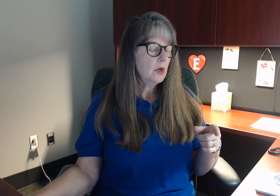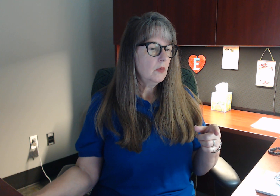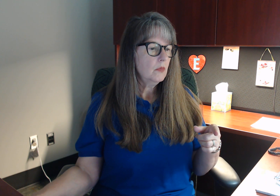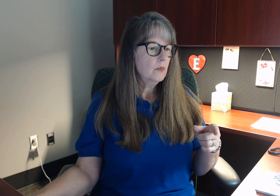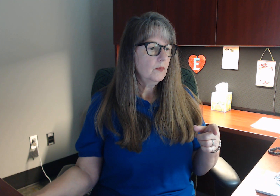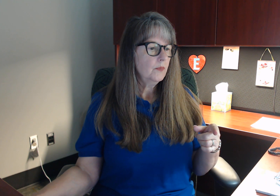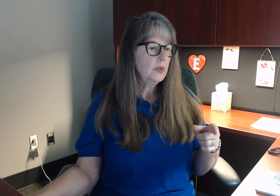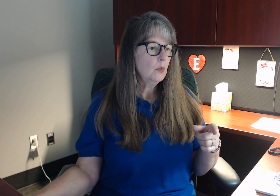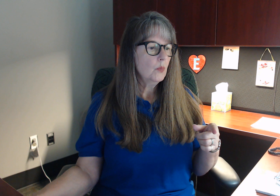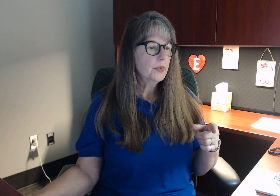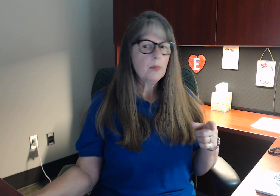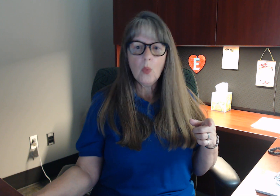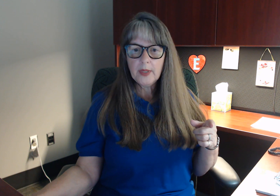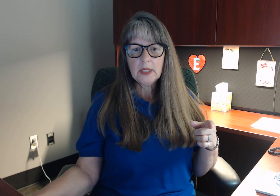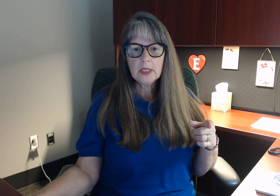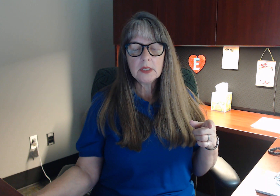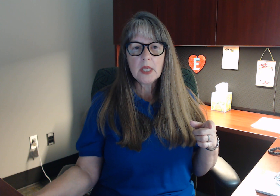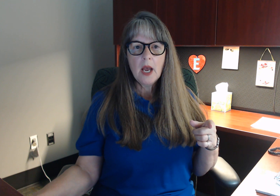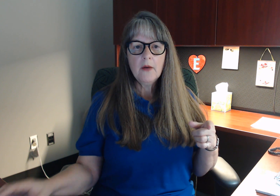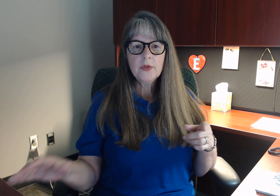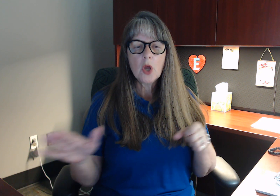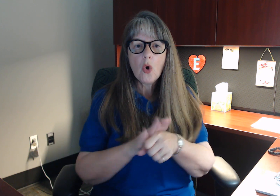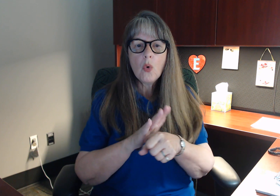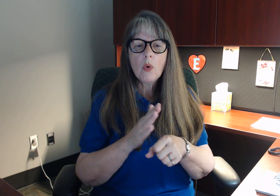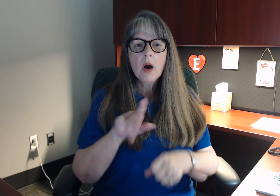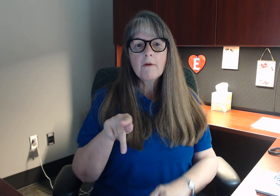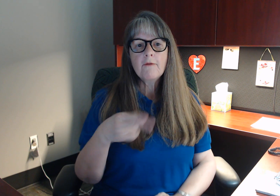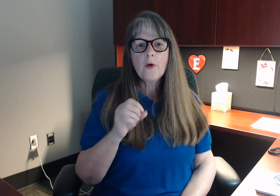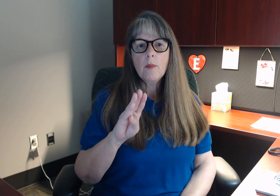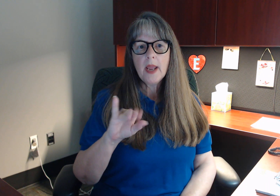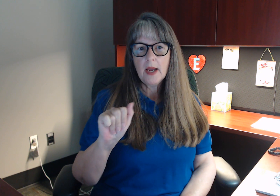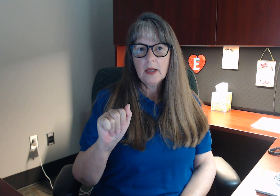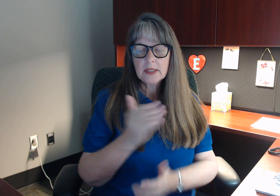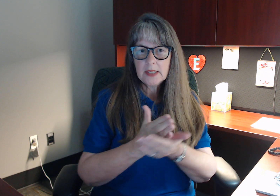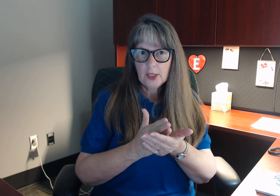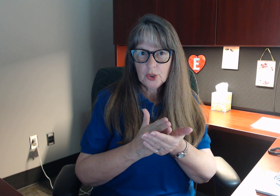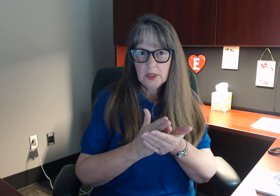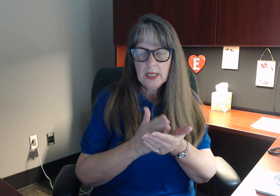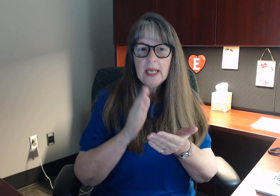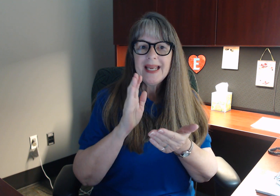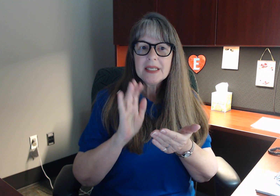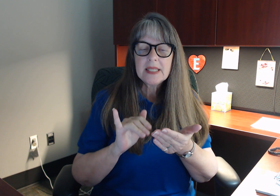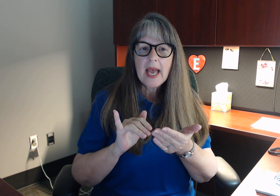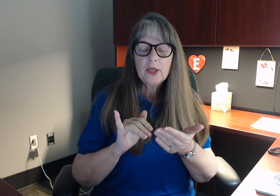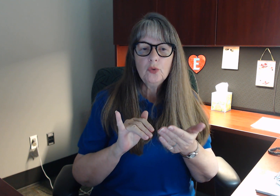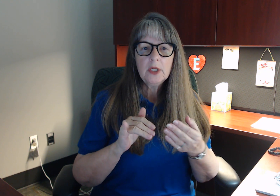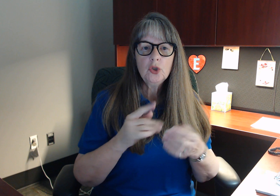So the point is of this whole phobia section is that you can